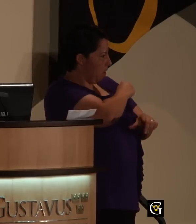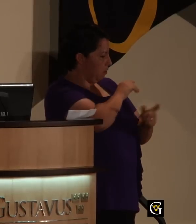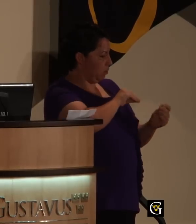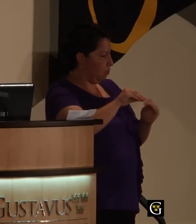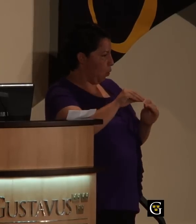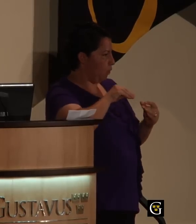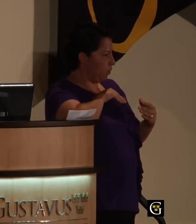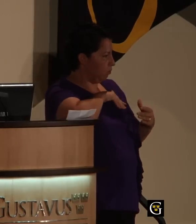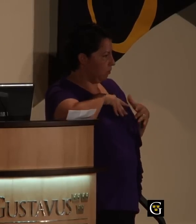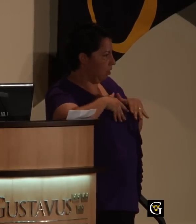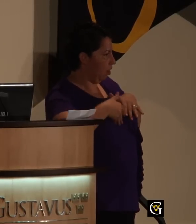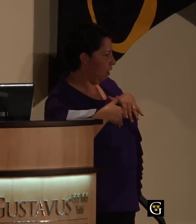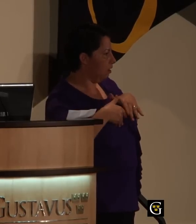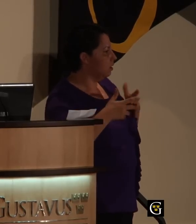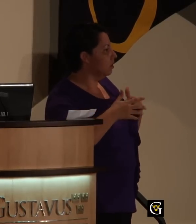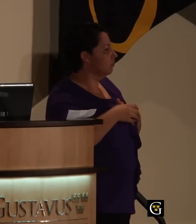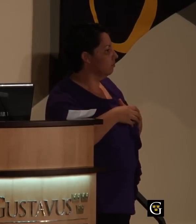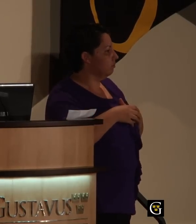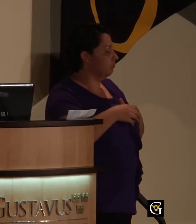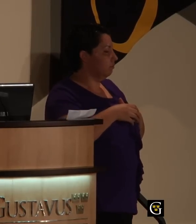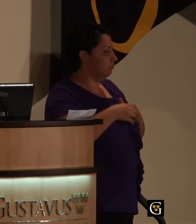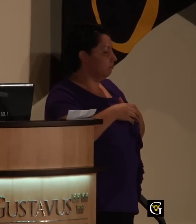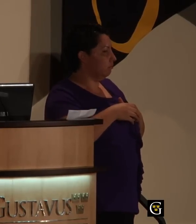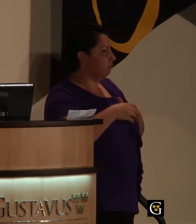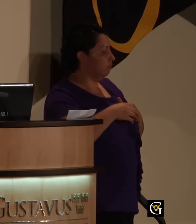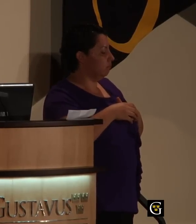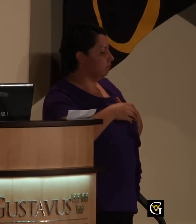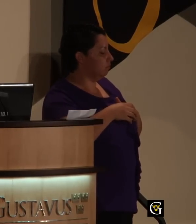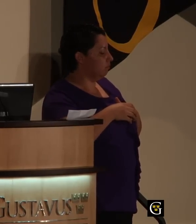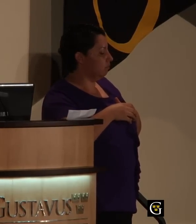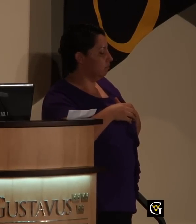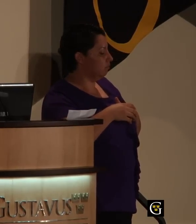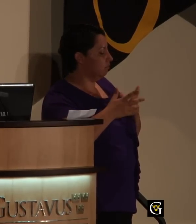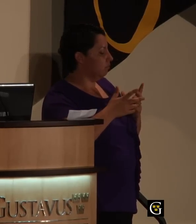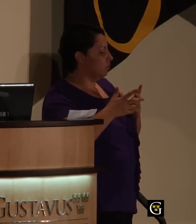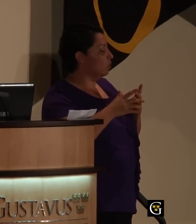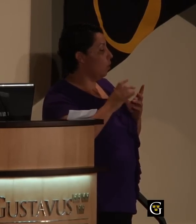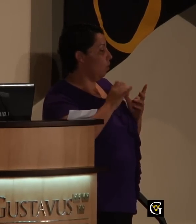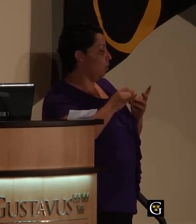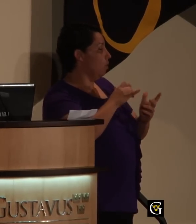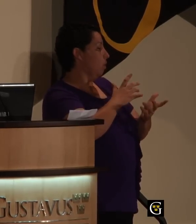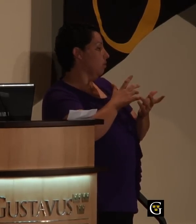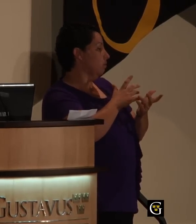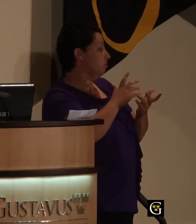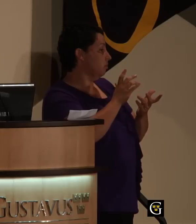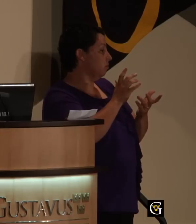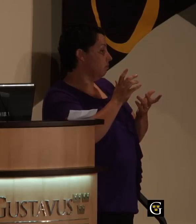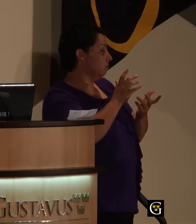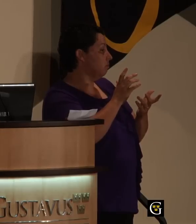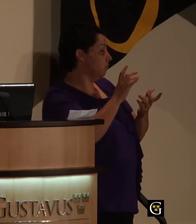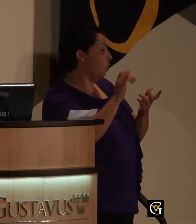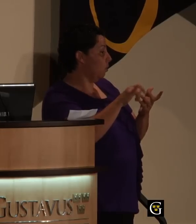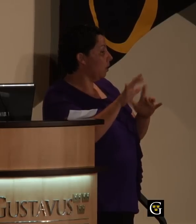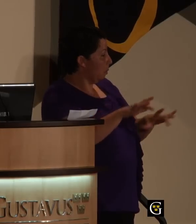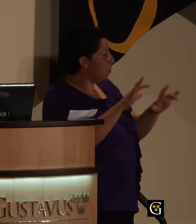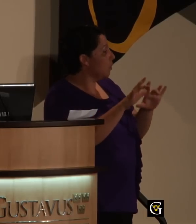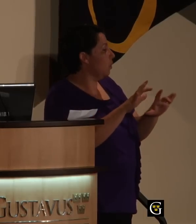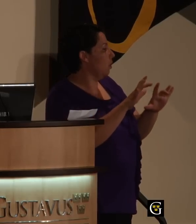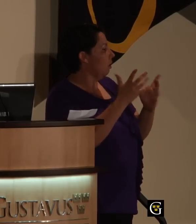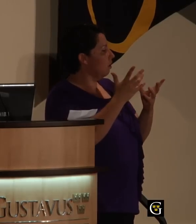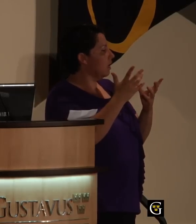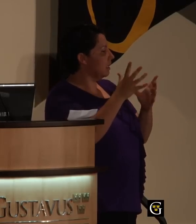electrodes over those muscles that will tell the computer what that person is trying to do and make the arm do